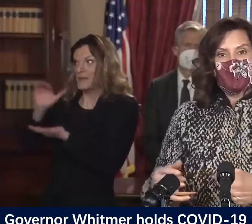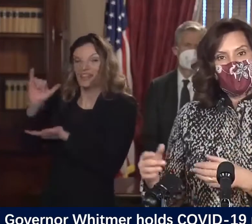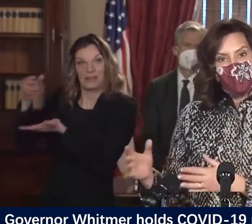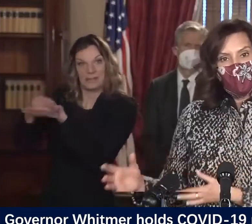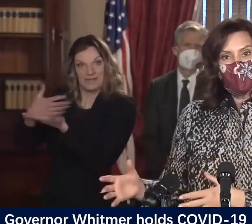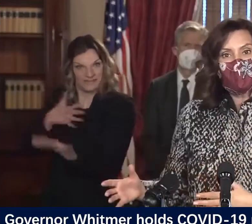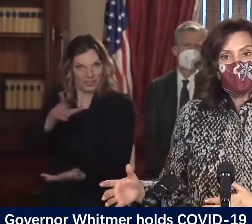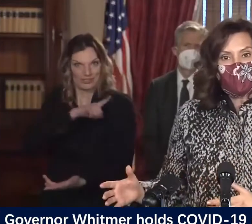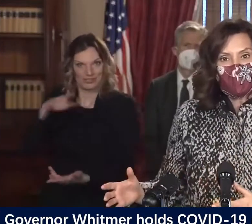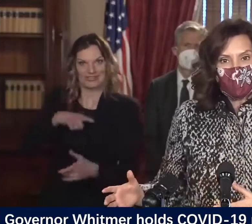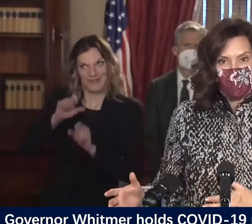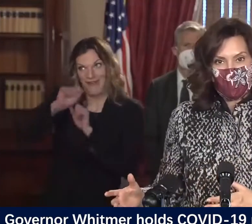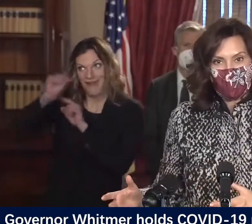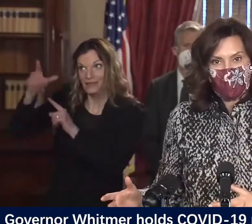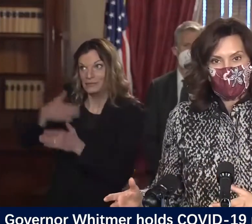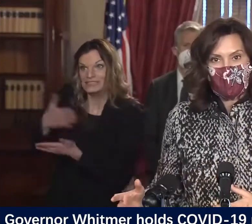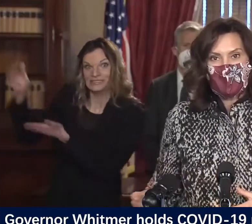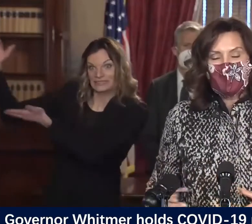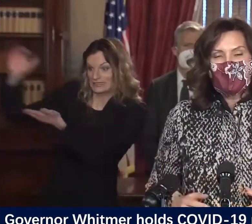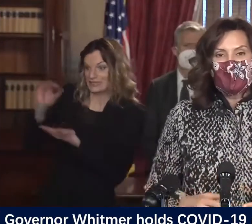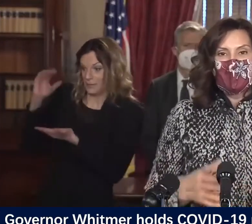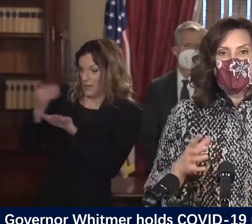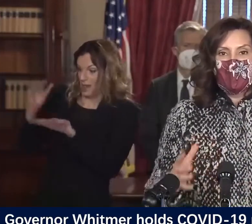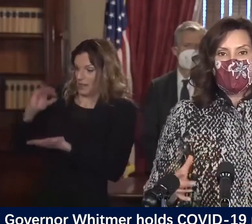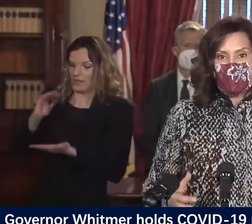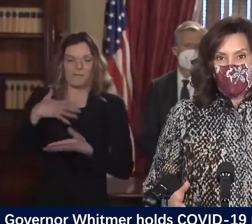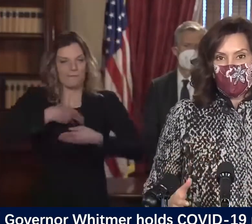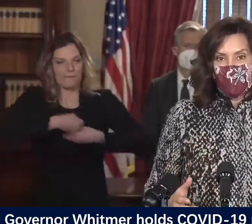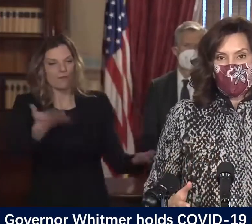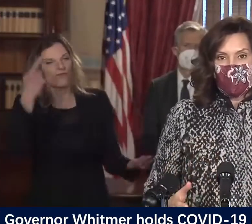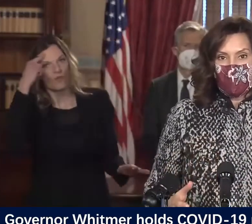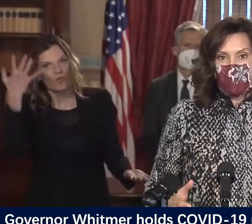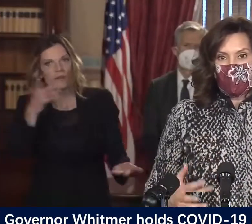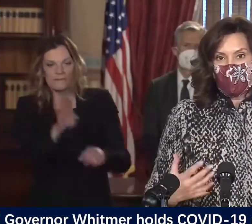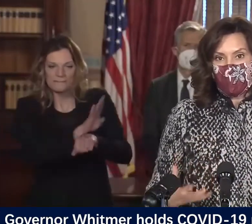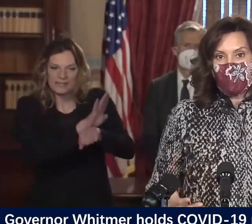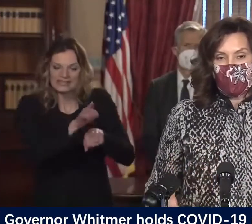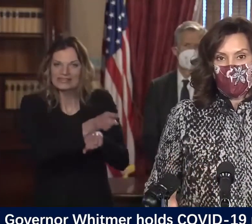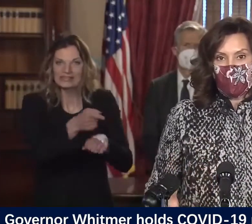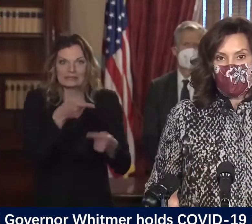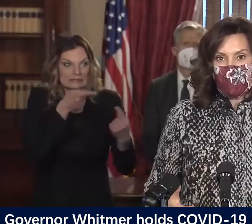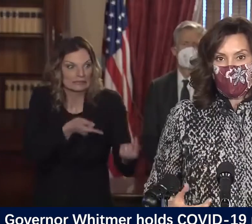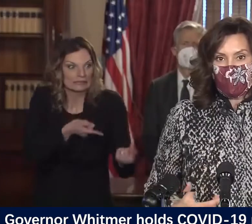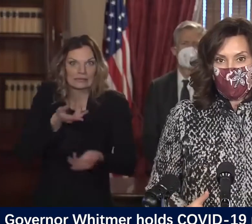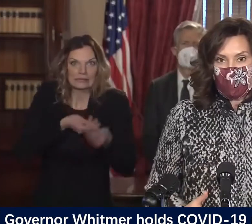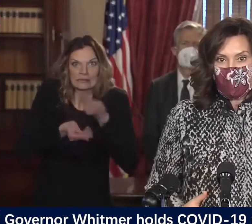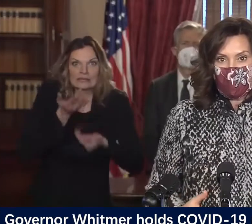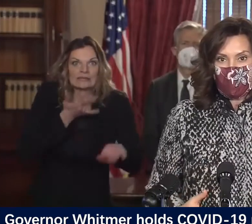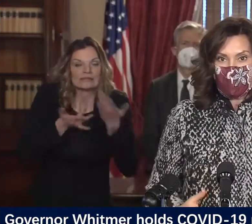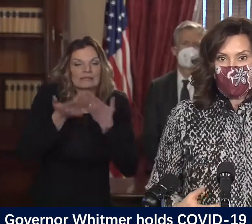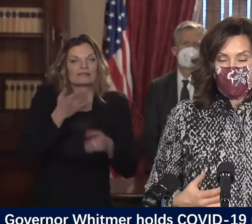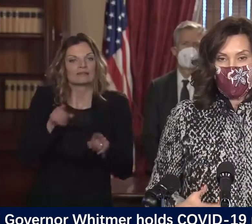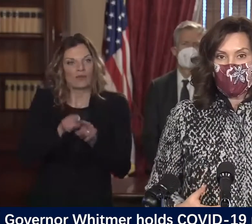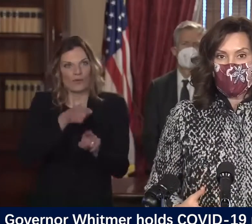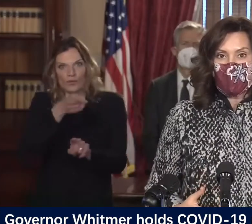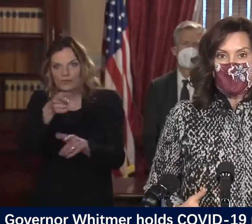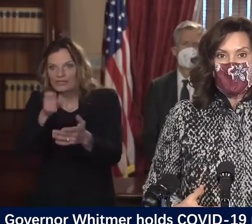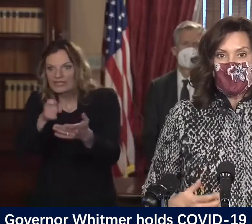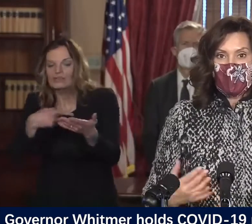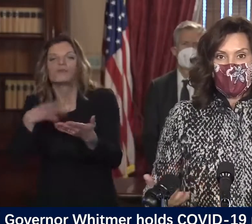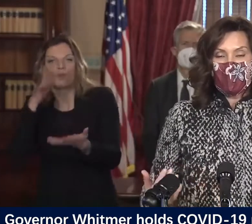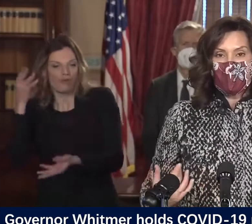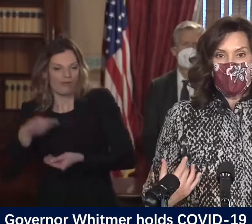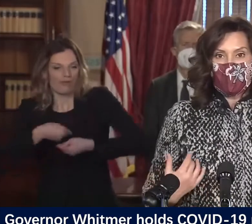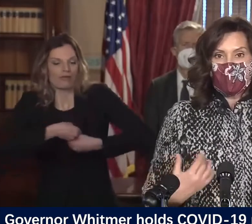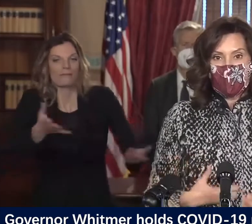persons. It would go to businesses that are struggling. I also know that having spoken with Speaker Pelosi last Friday,